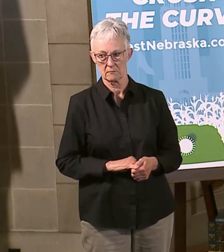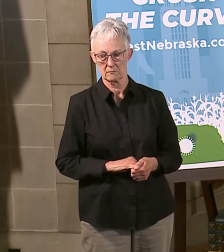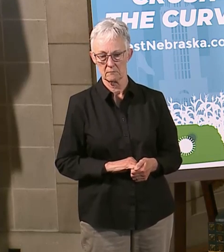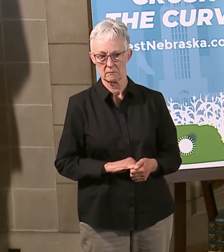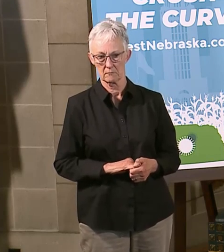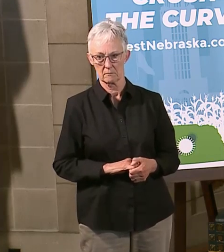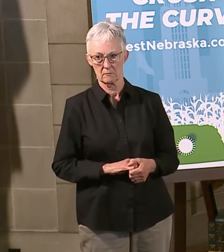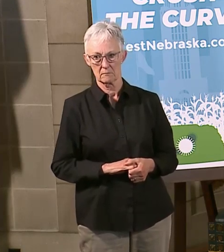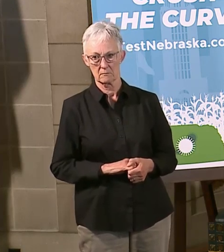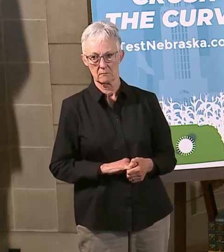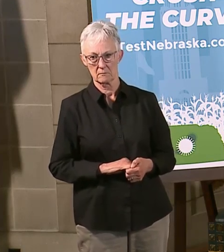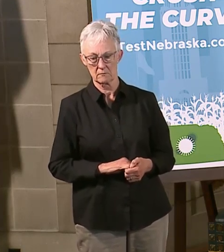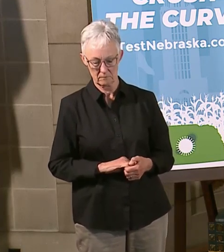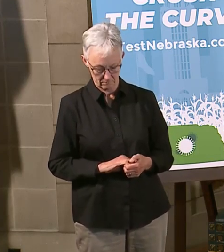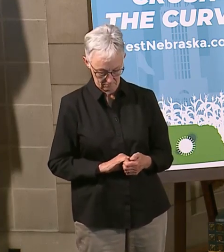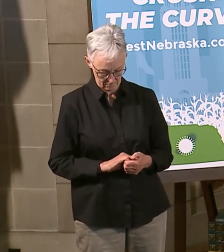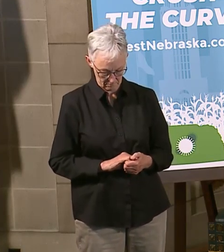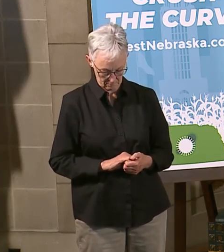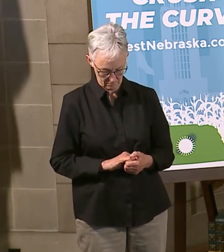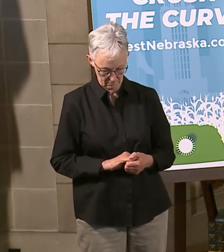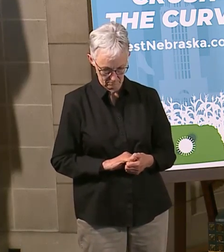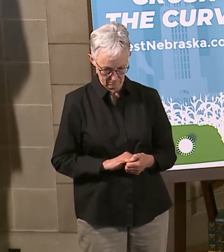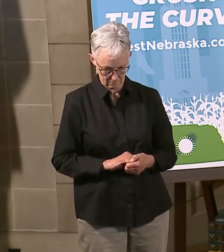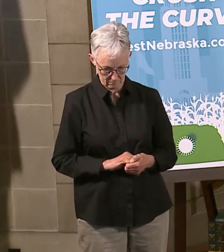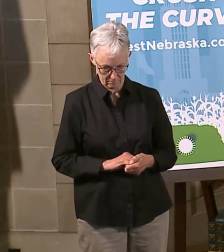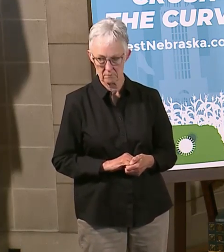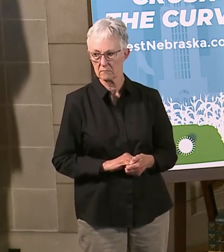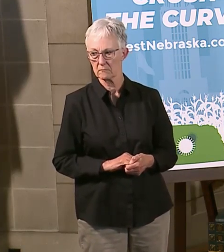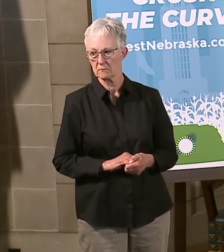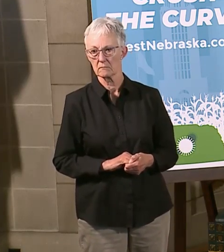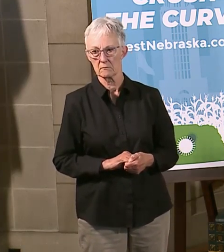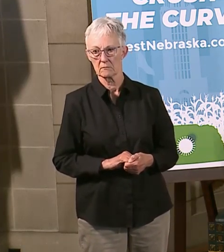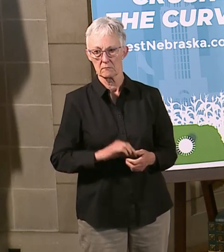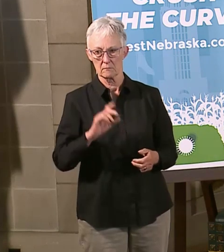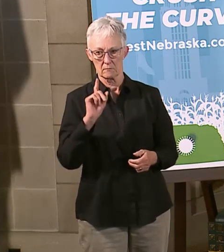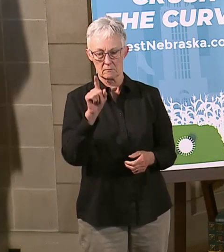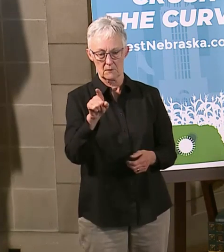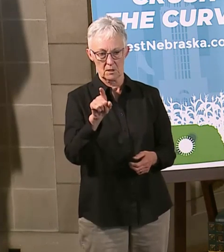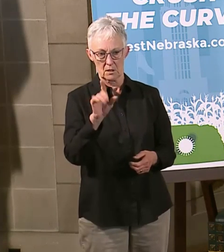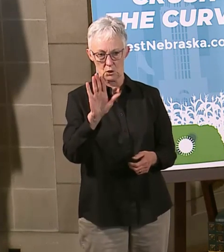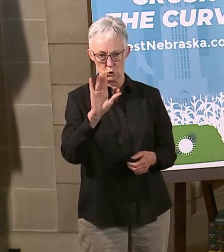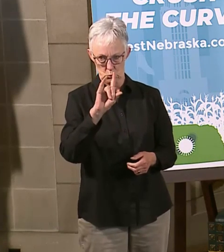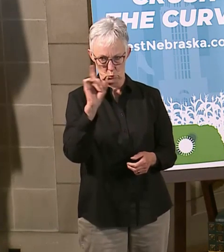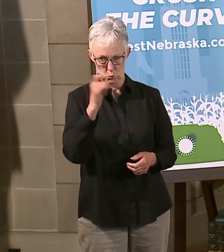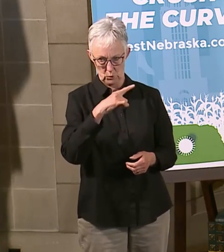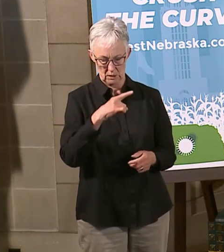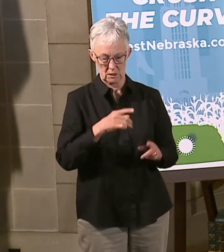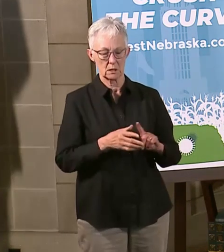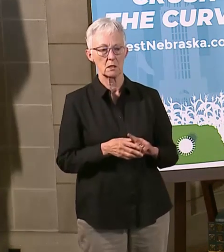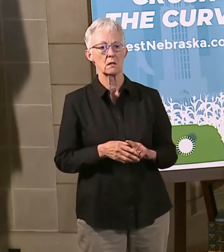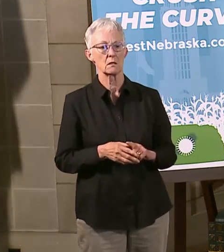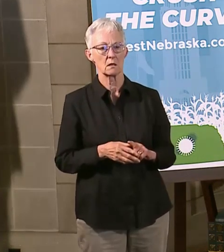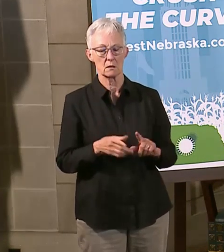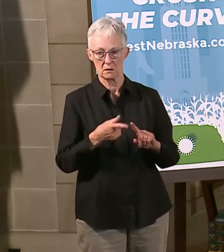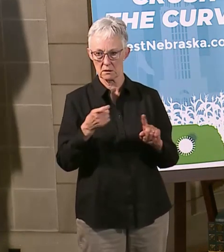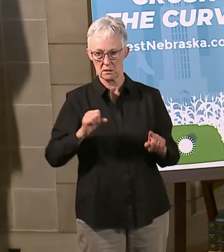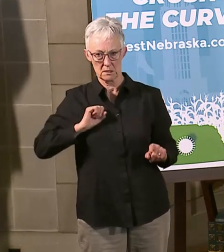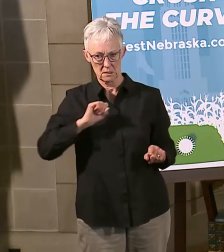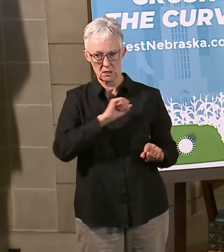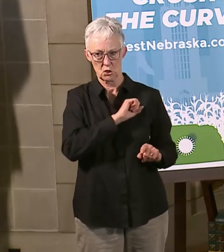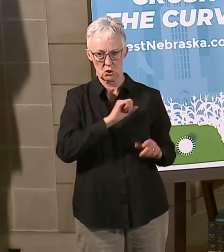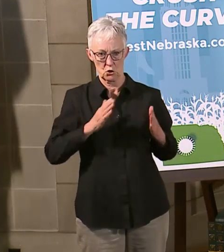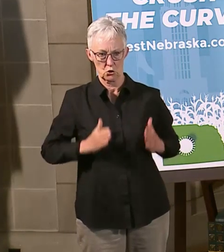think the payments should be capped at 100% of their normal income? So the question was, Senator Sass has